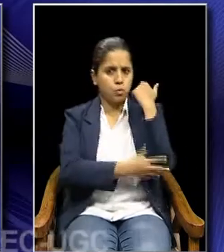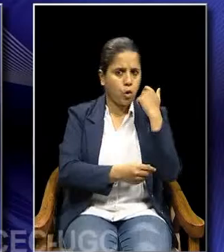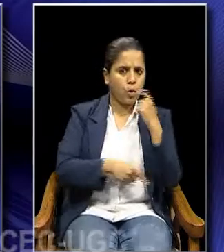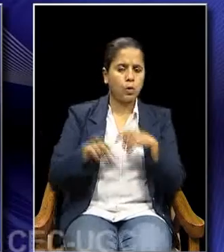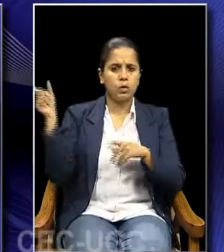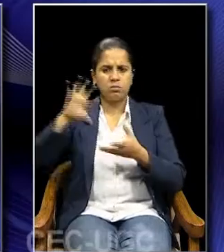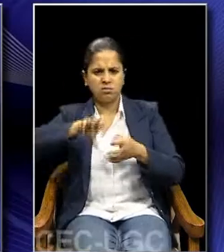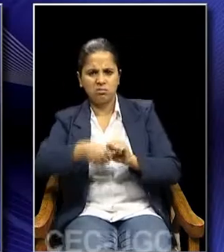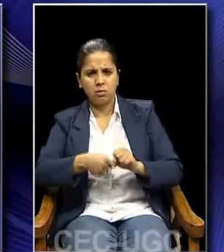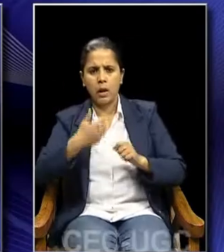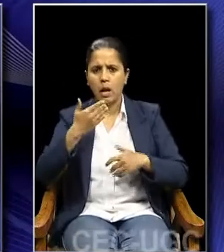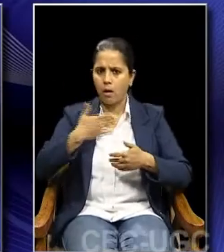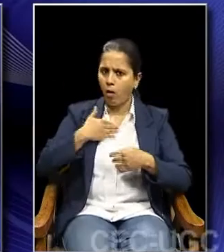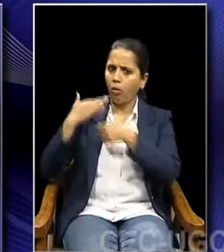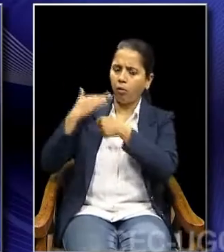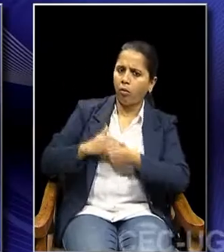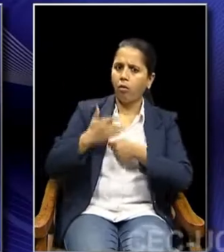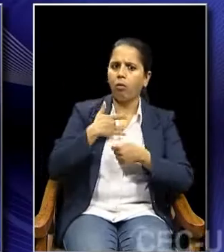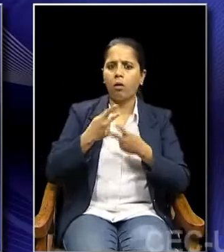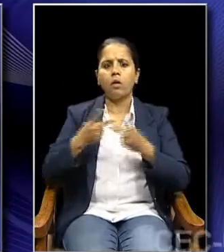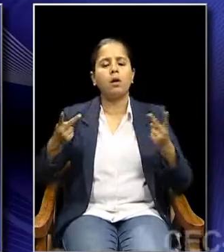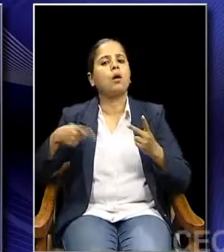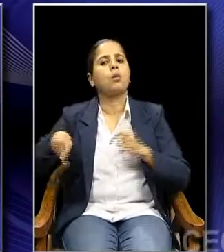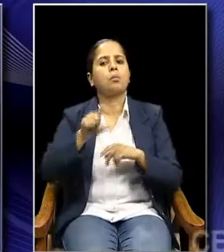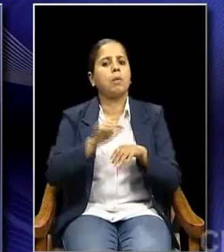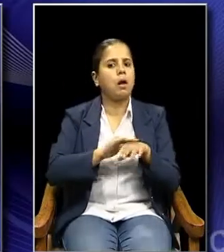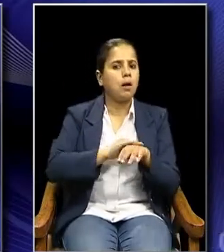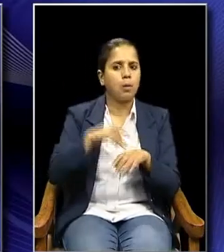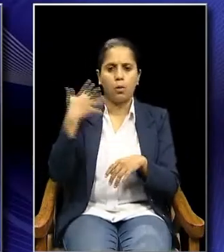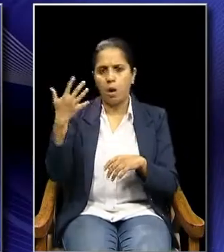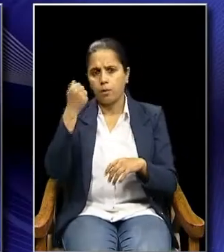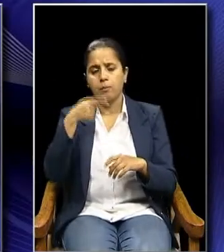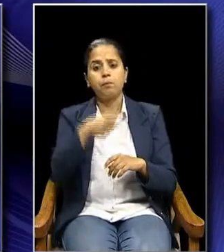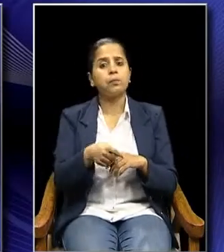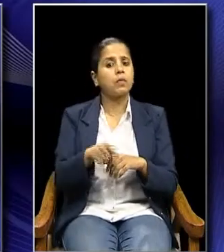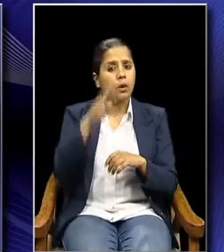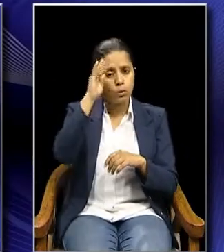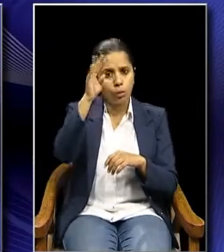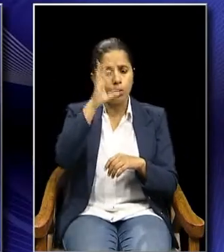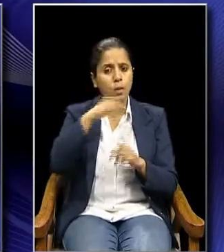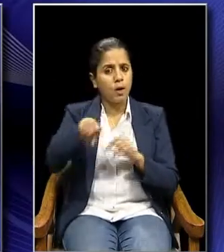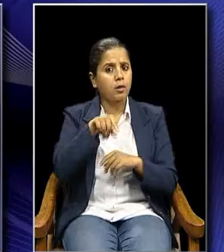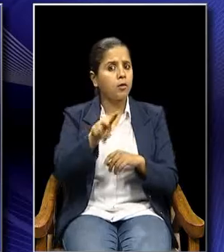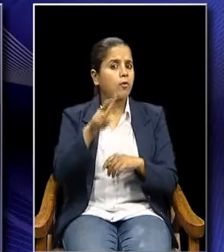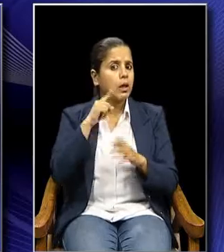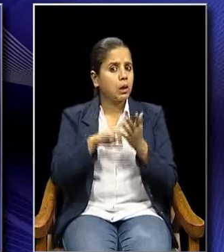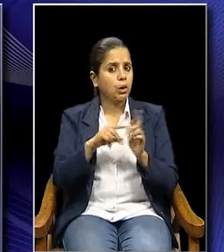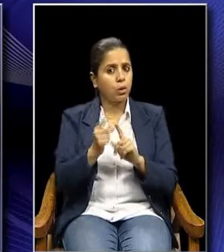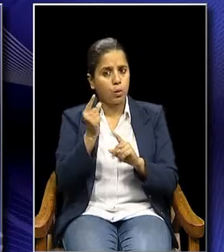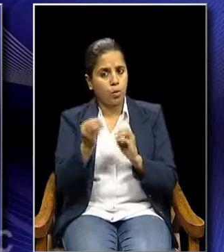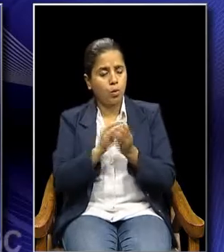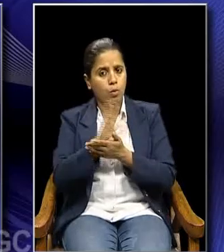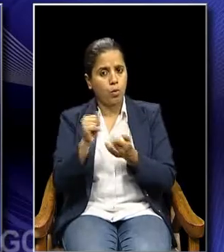and the exploited, of the capitalist and the labor. So how film theoreticians like Nabendu Ghosh, who was also a